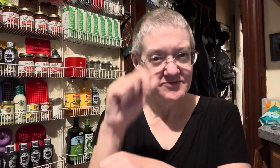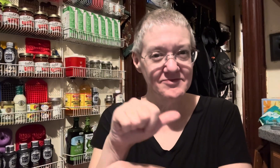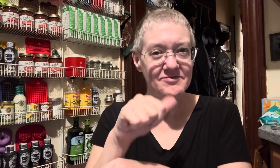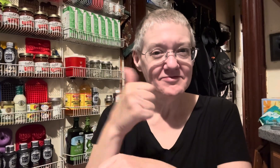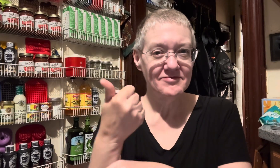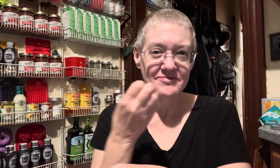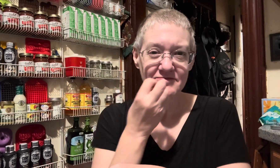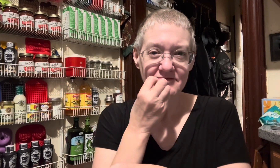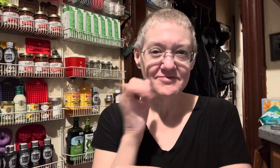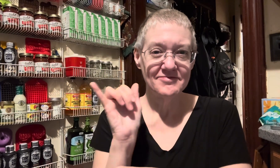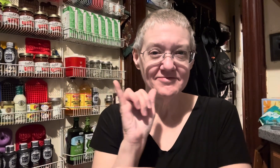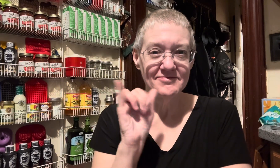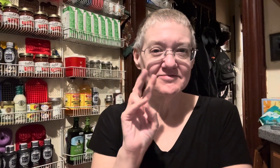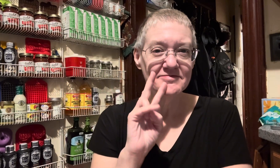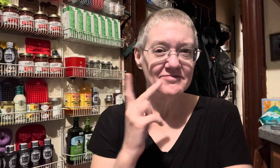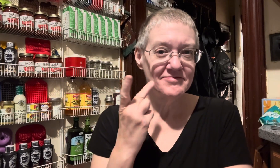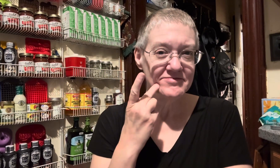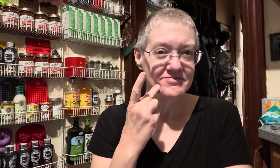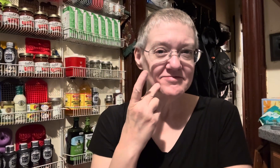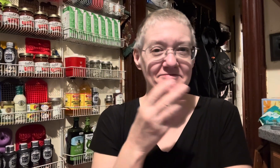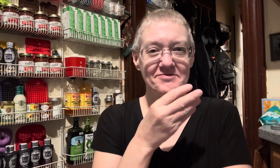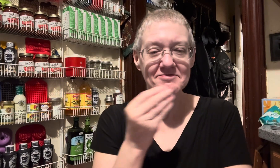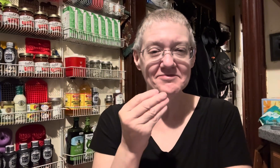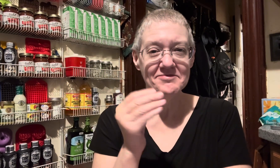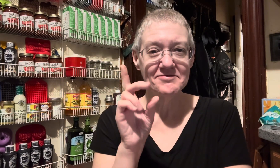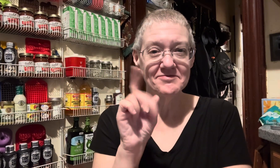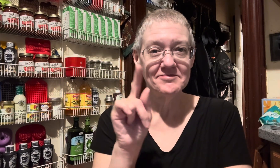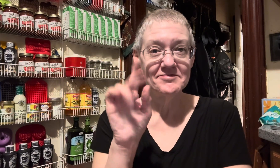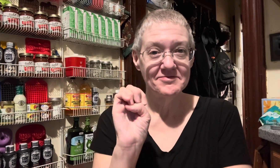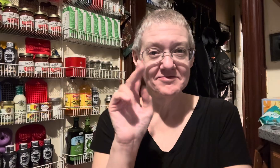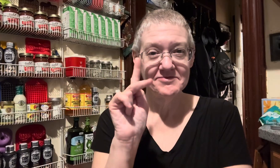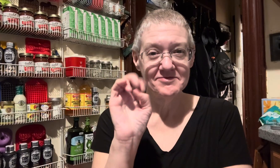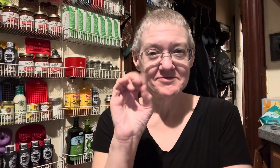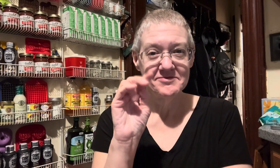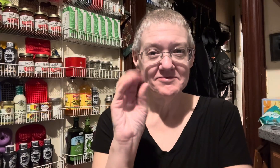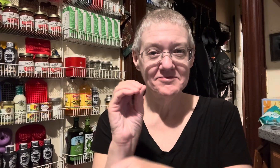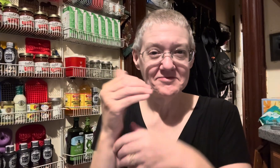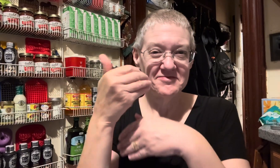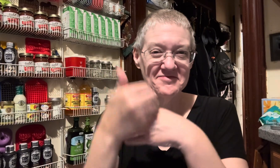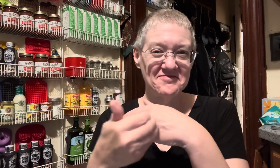net carbs for other things like vegetables, and for Dale, his keto breads.